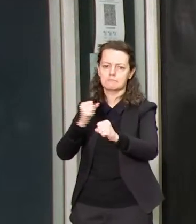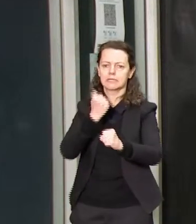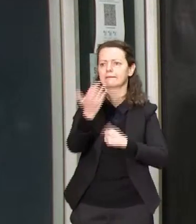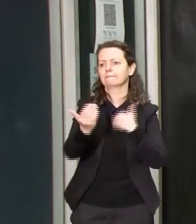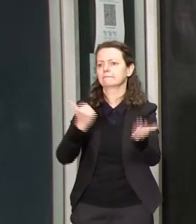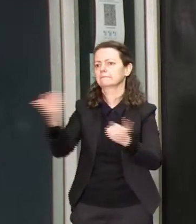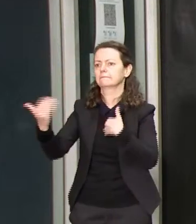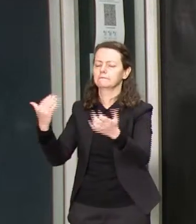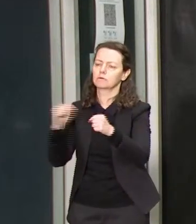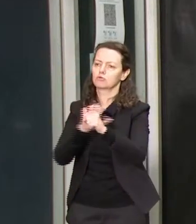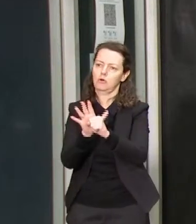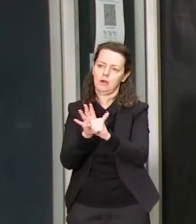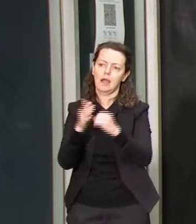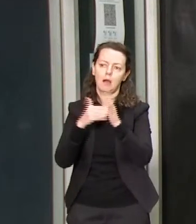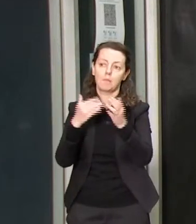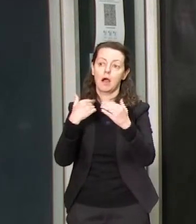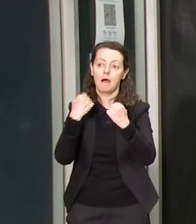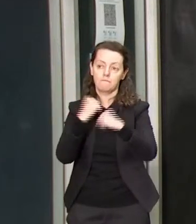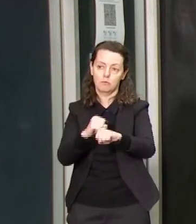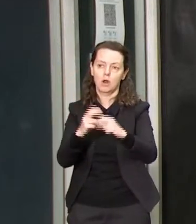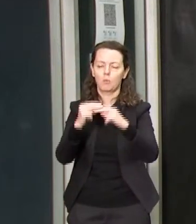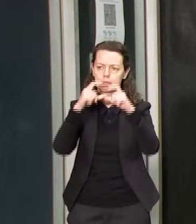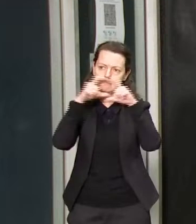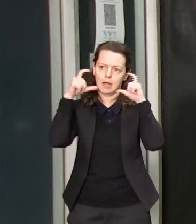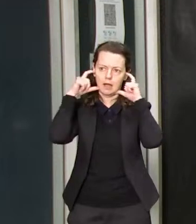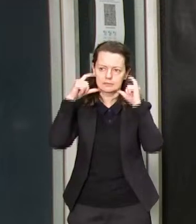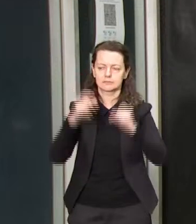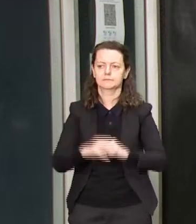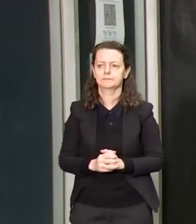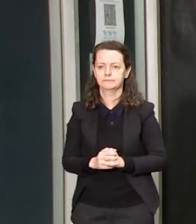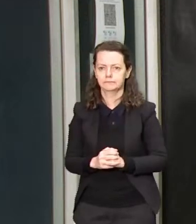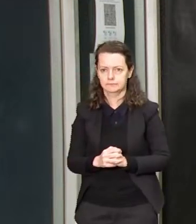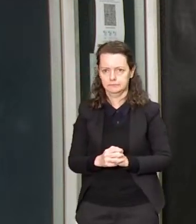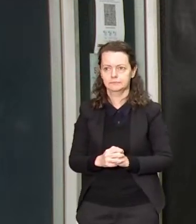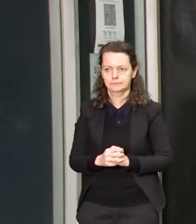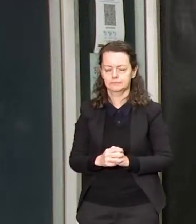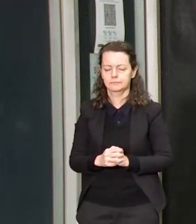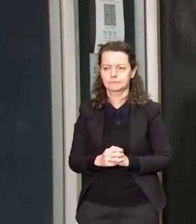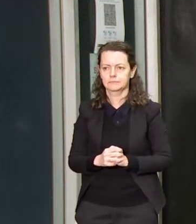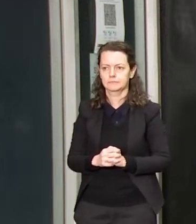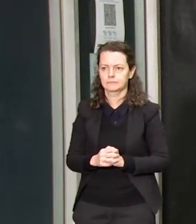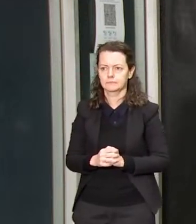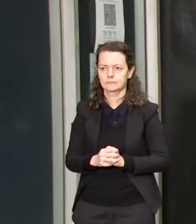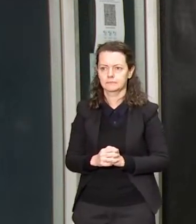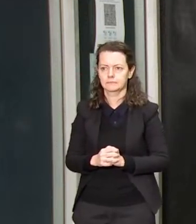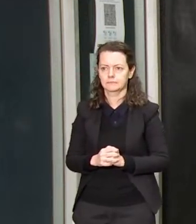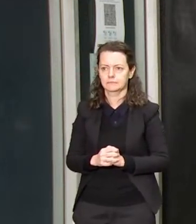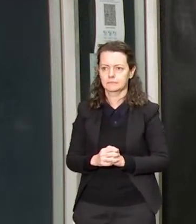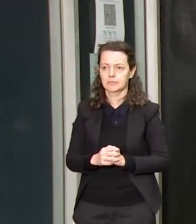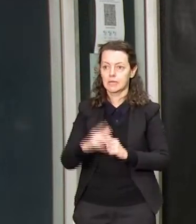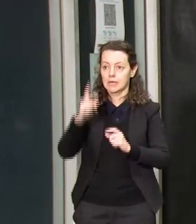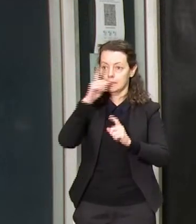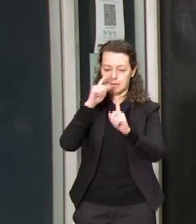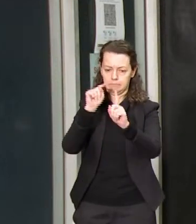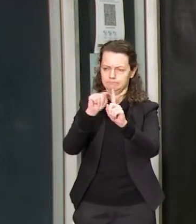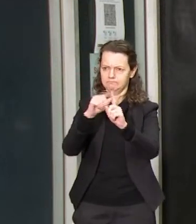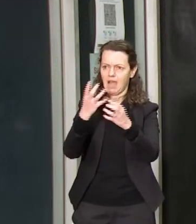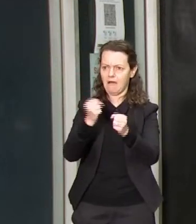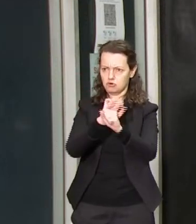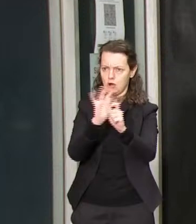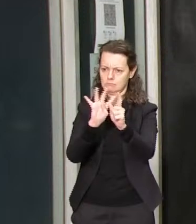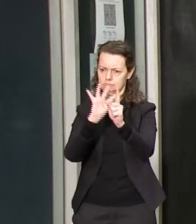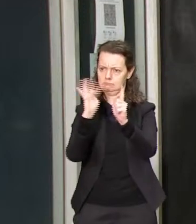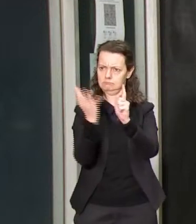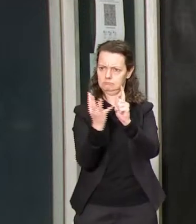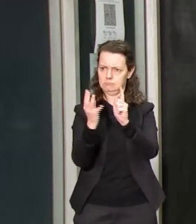others. We do, nonetheless, continue to release a number of primary close contacts, especially as